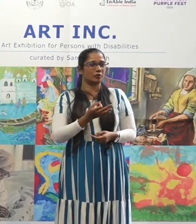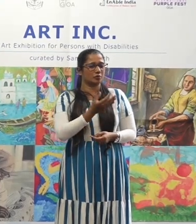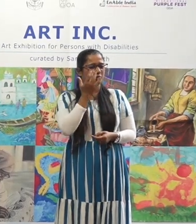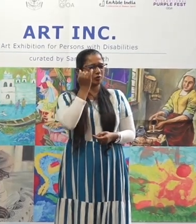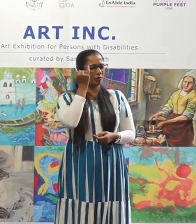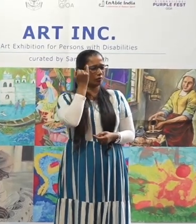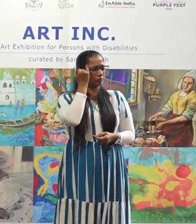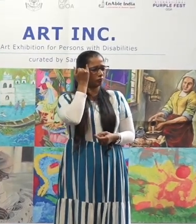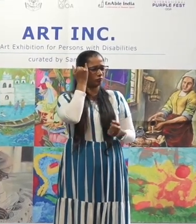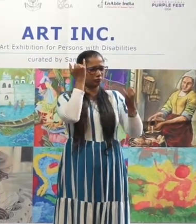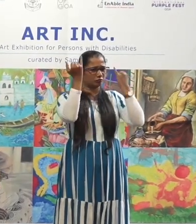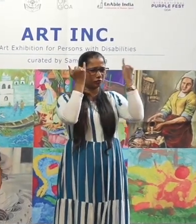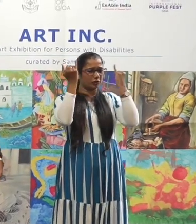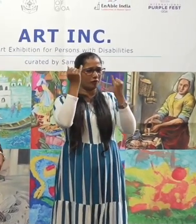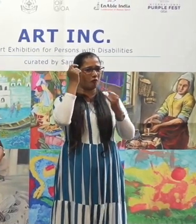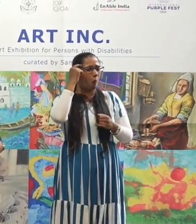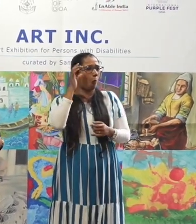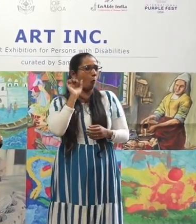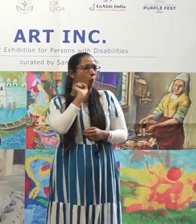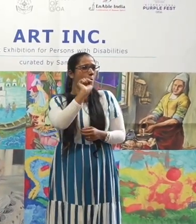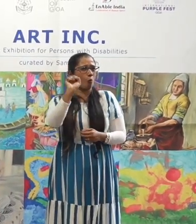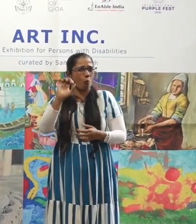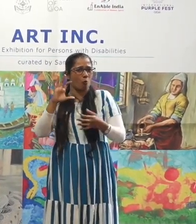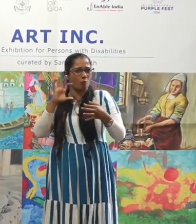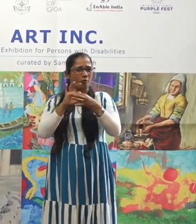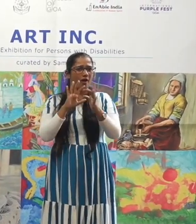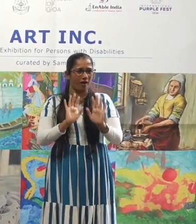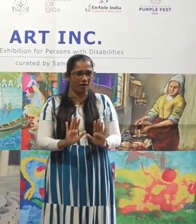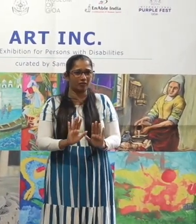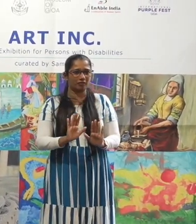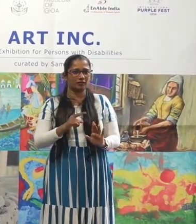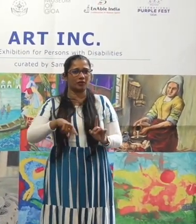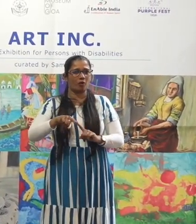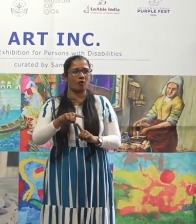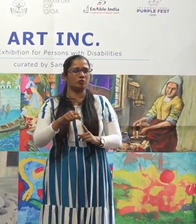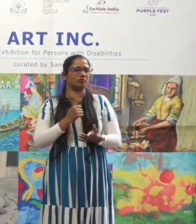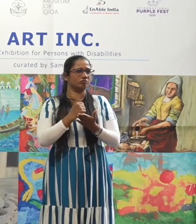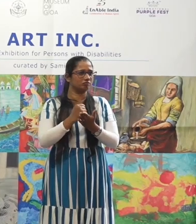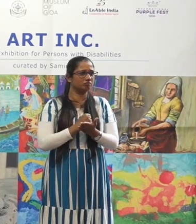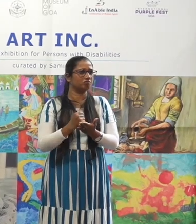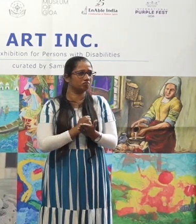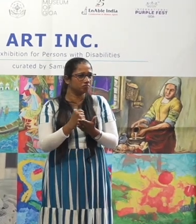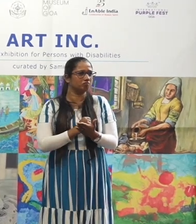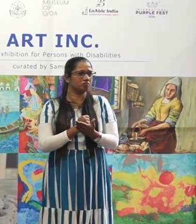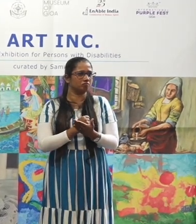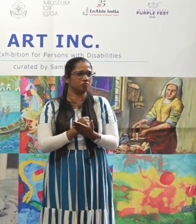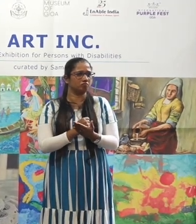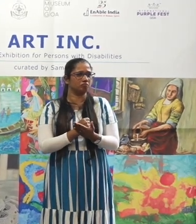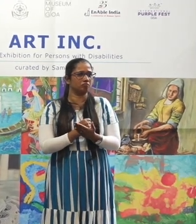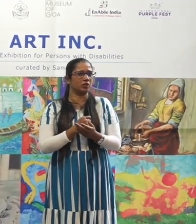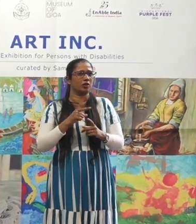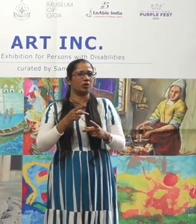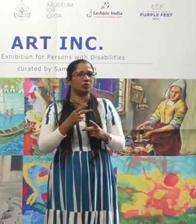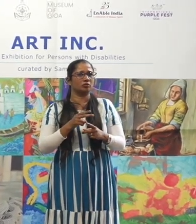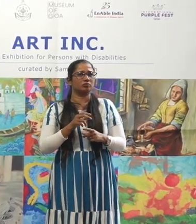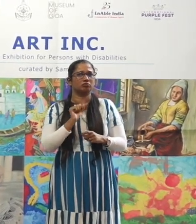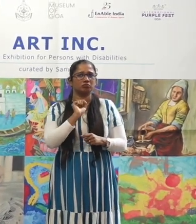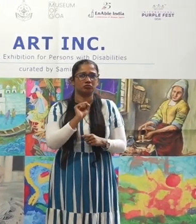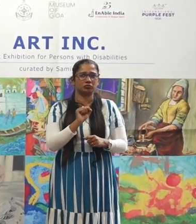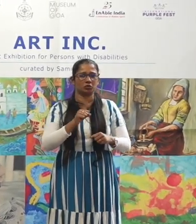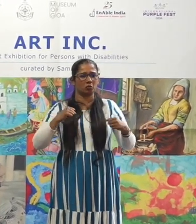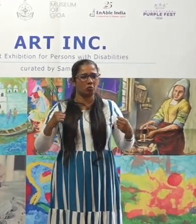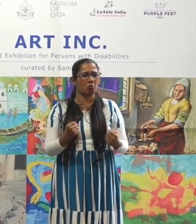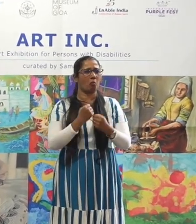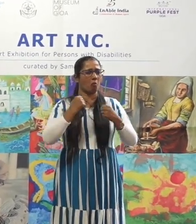creative mind, and all this time they were running after putting up their pictures, their